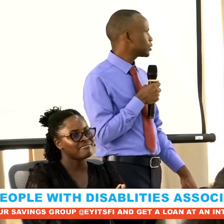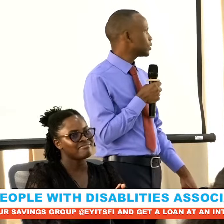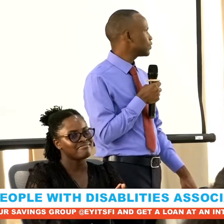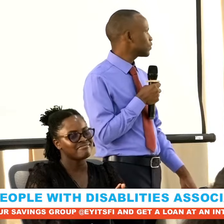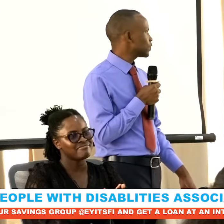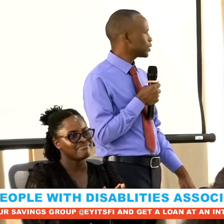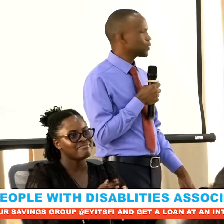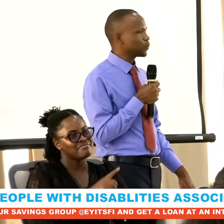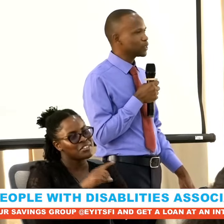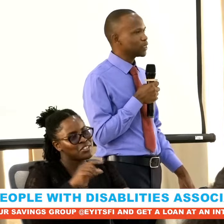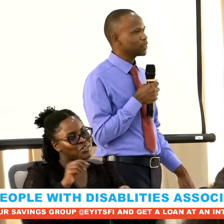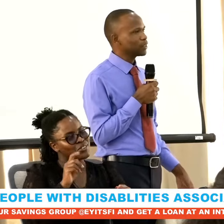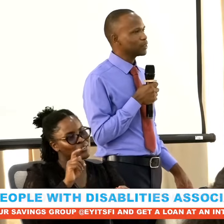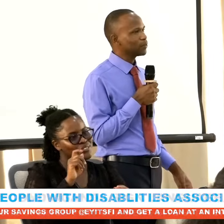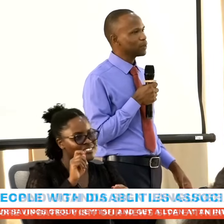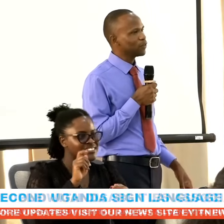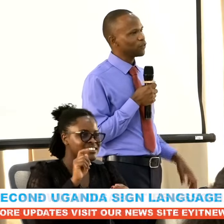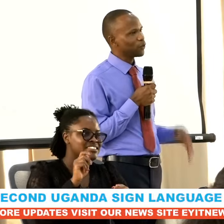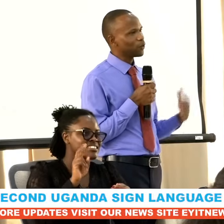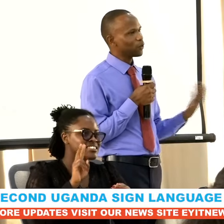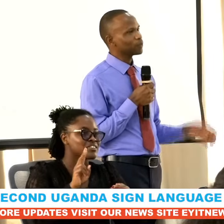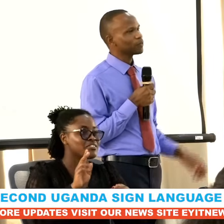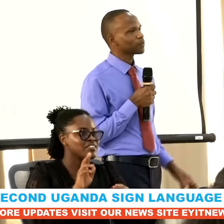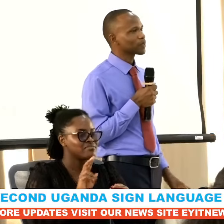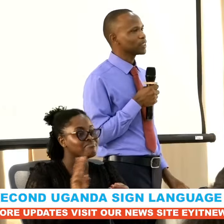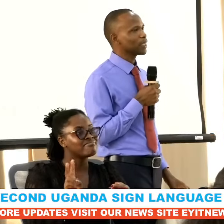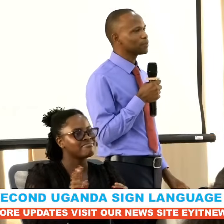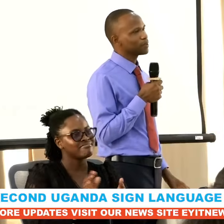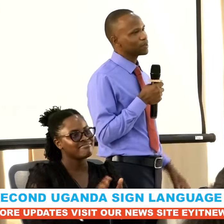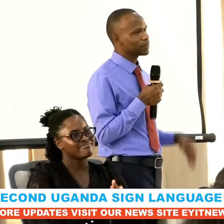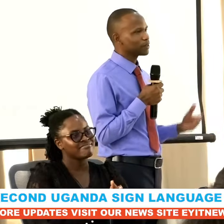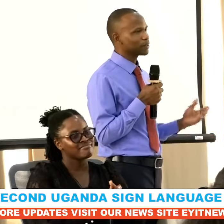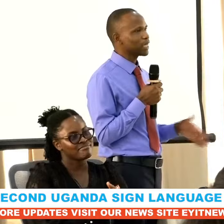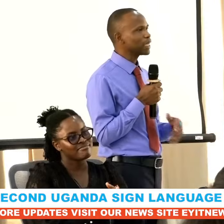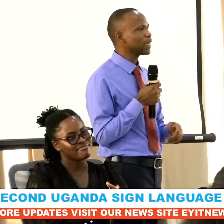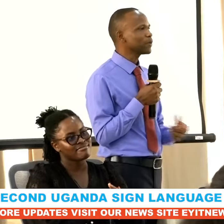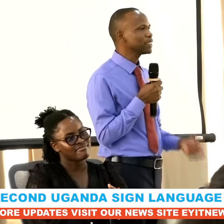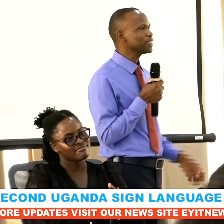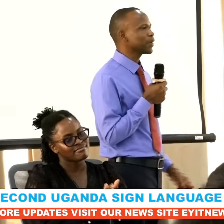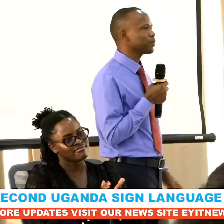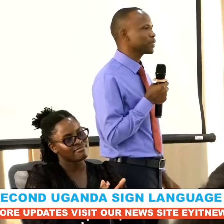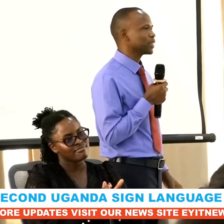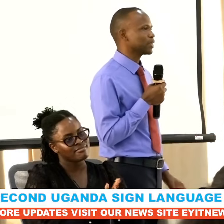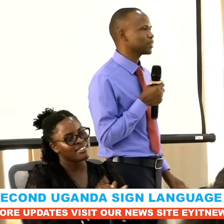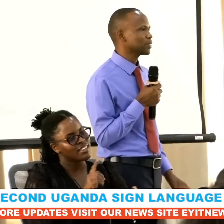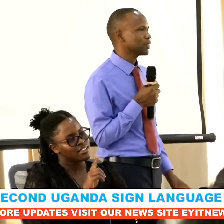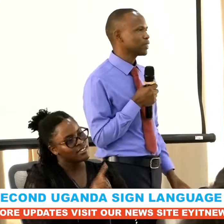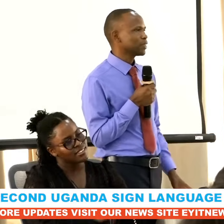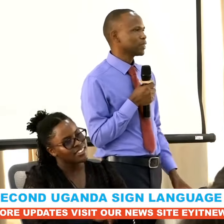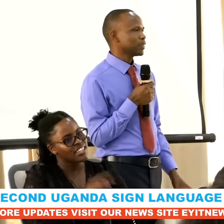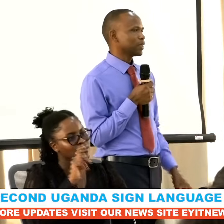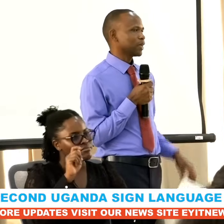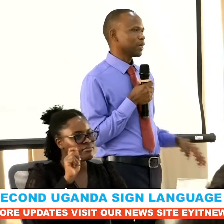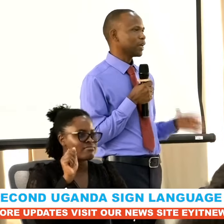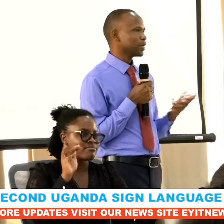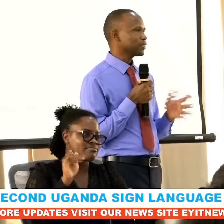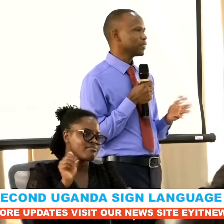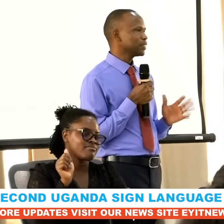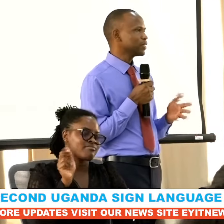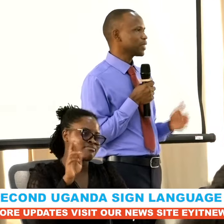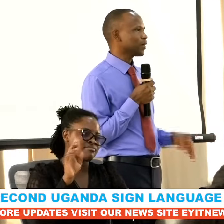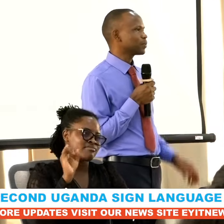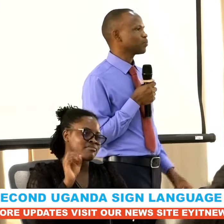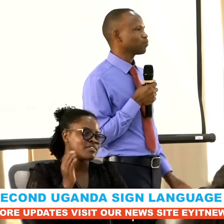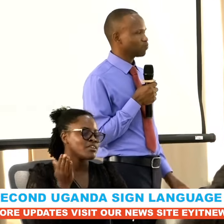Tayari TV contacted me for some sign language interpreters, I had